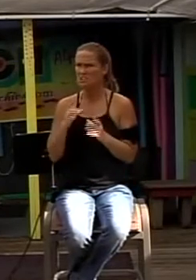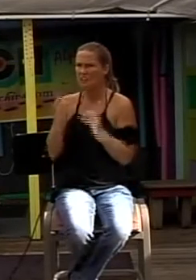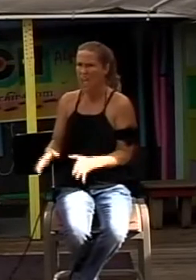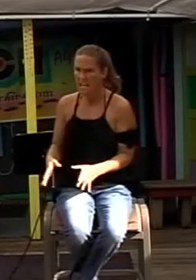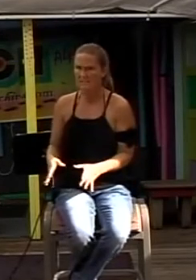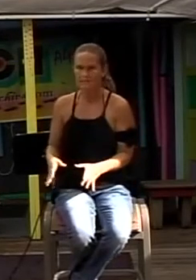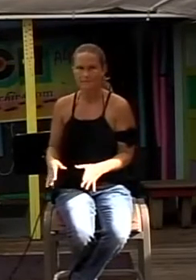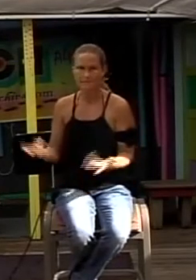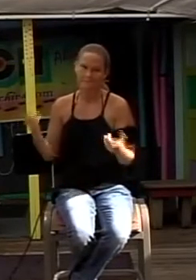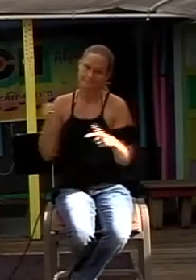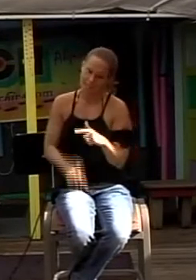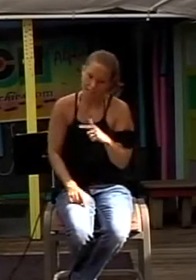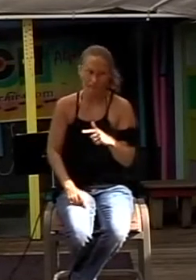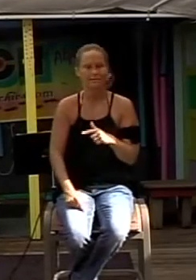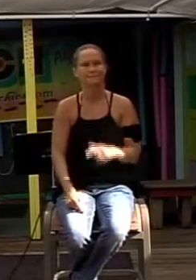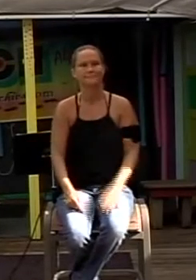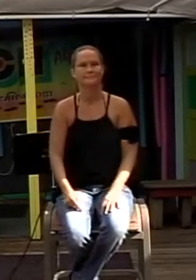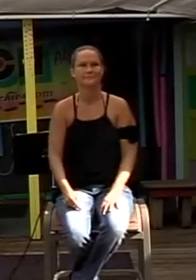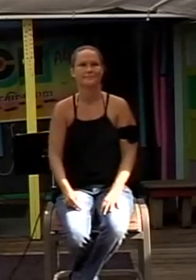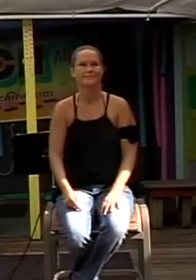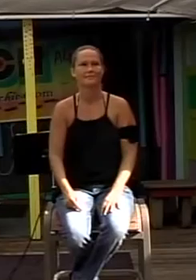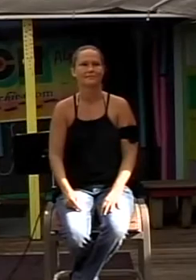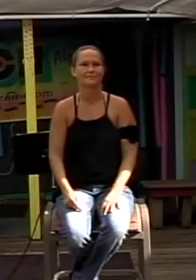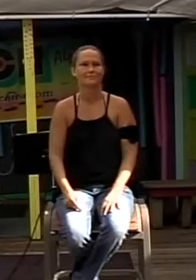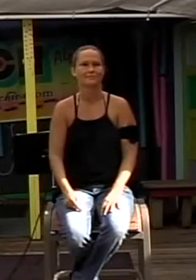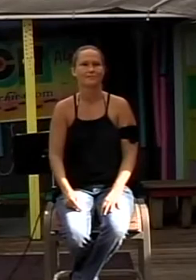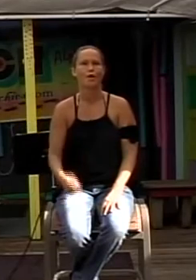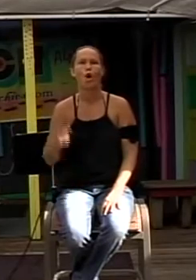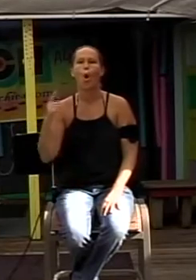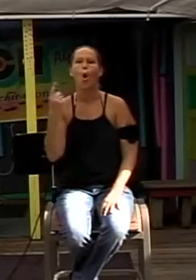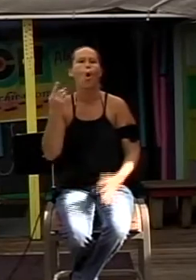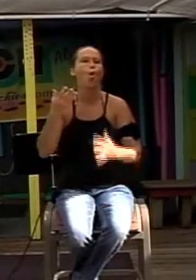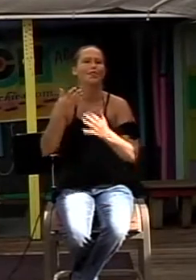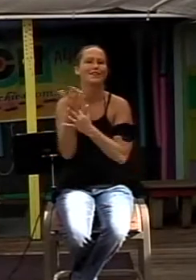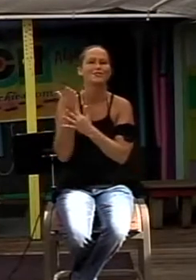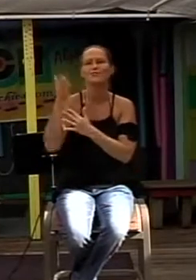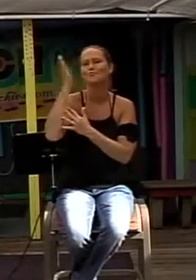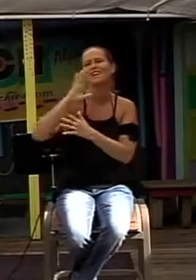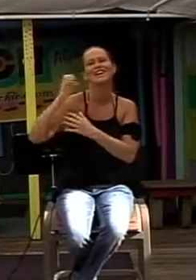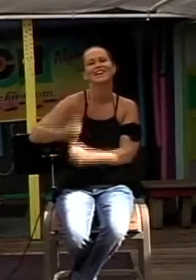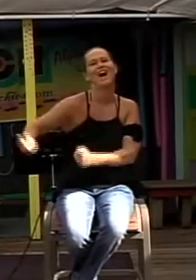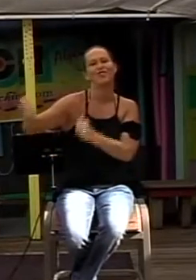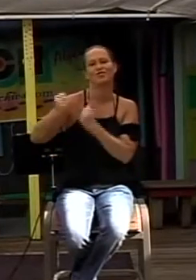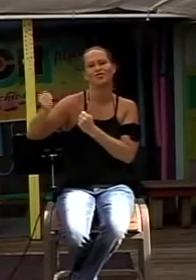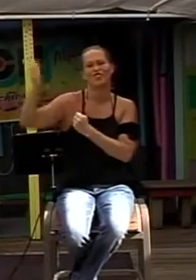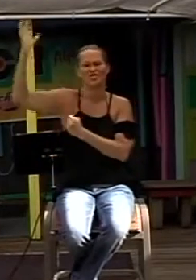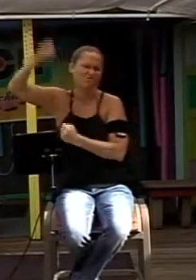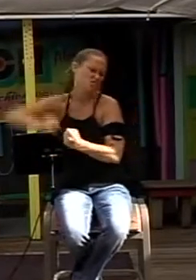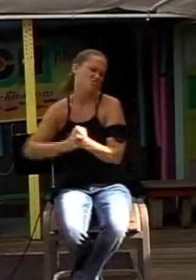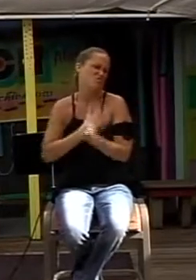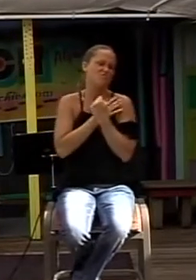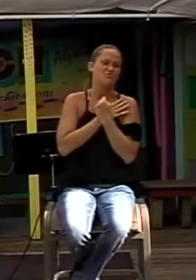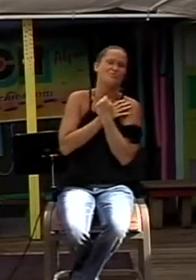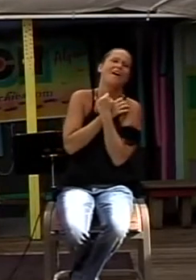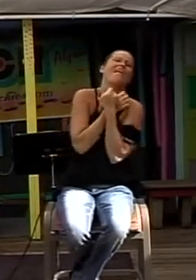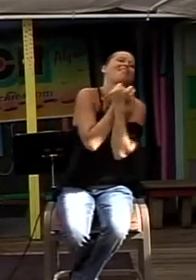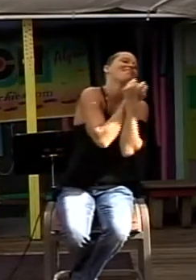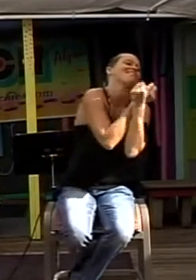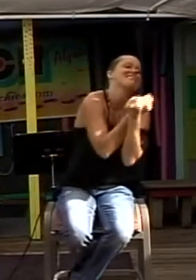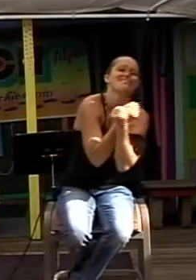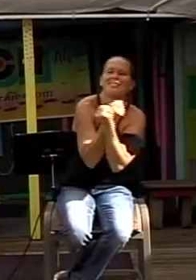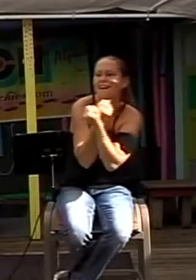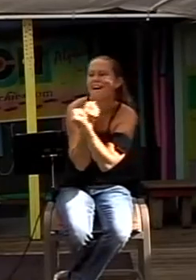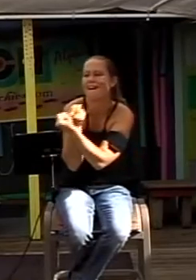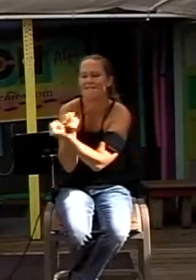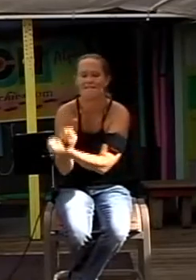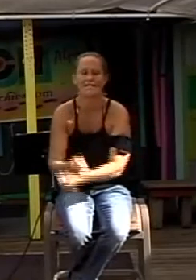How do you love the unlovable? Only by the strength of God. Only by understanding that you're just as fallible as they are. Yeah, but I never did this,